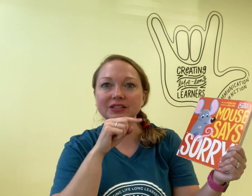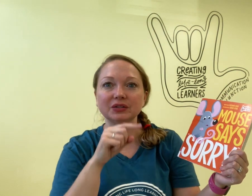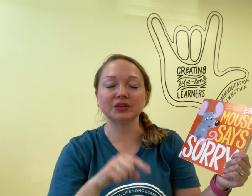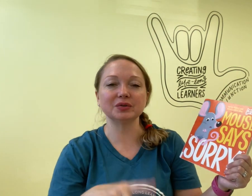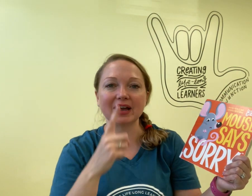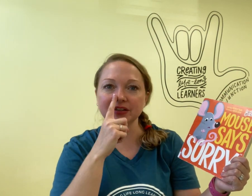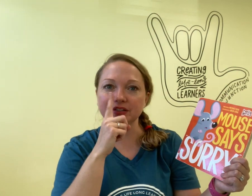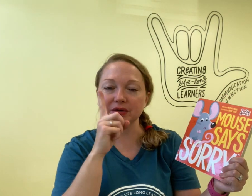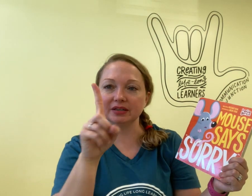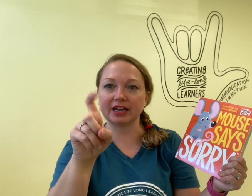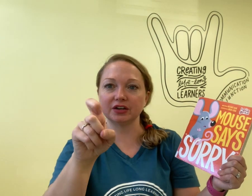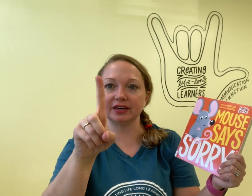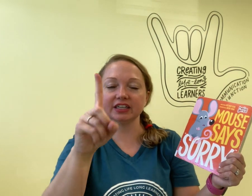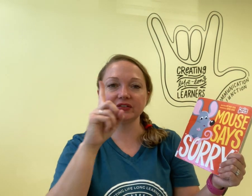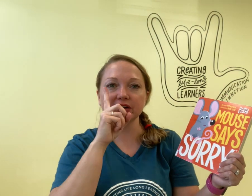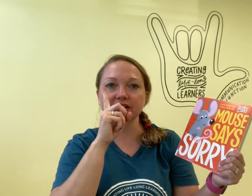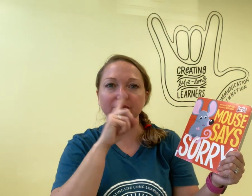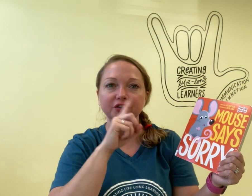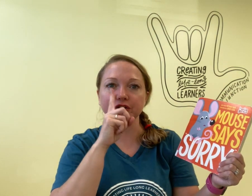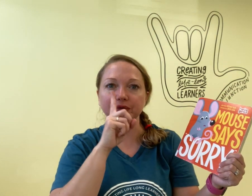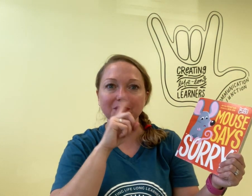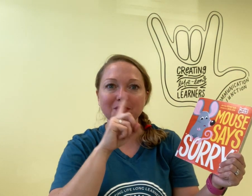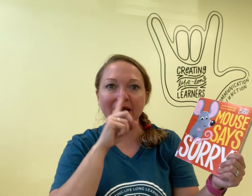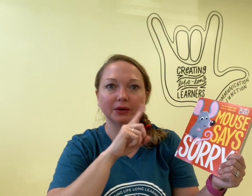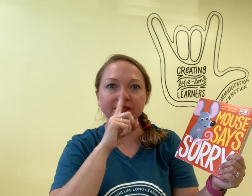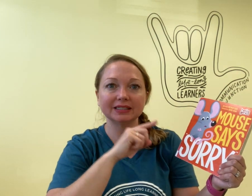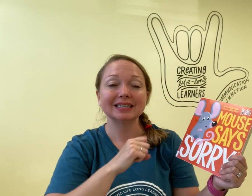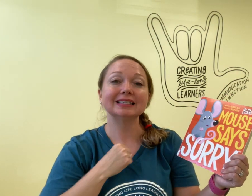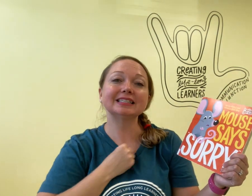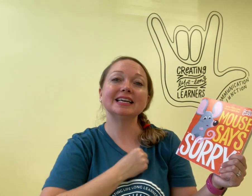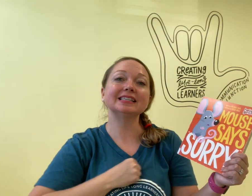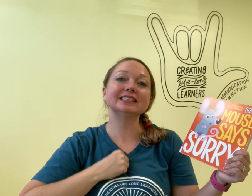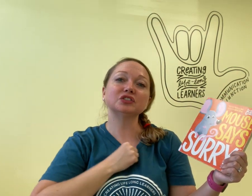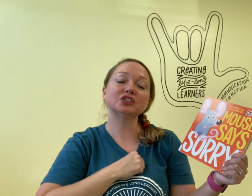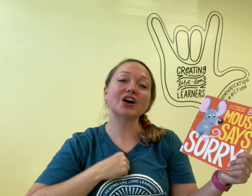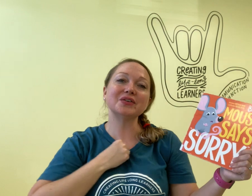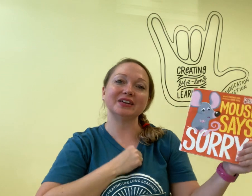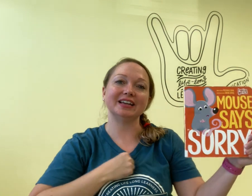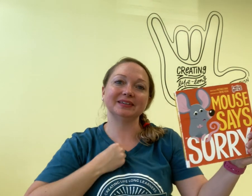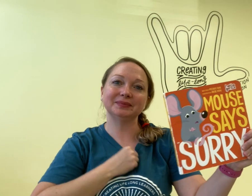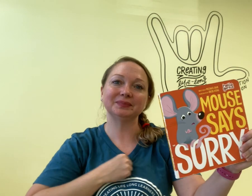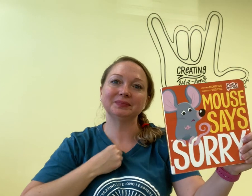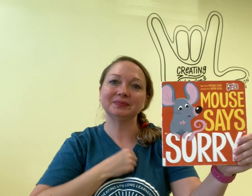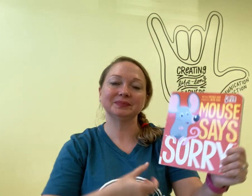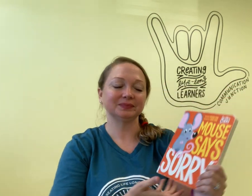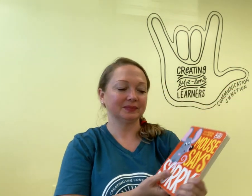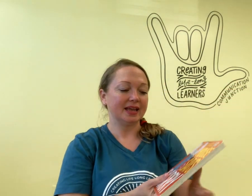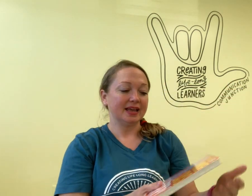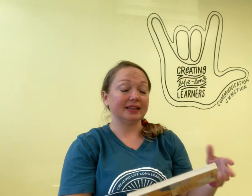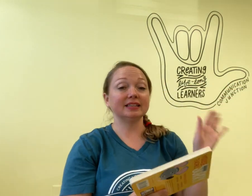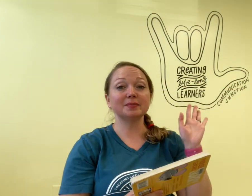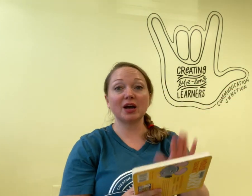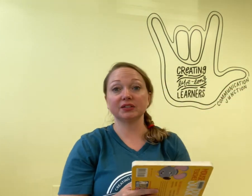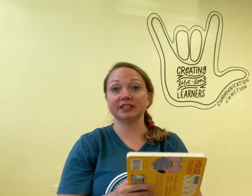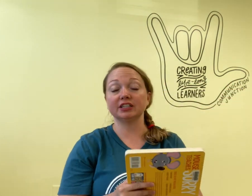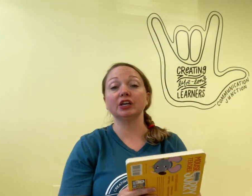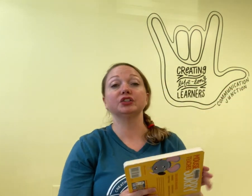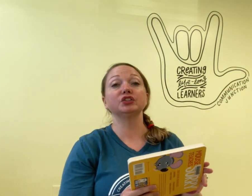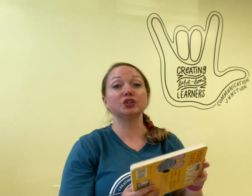to do mouse, you take your index finger and you brush your nose. Mouse says sorry. And this mouse is in a super